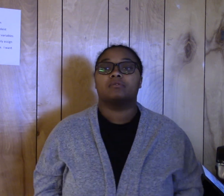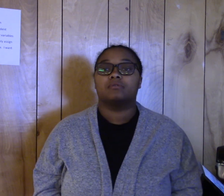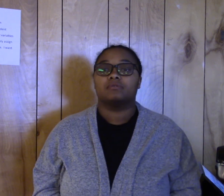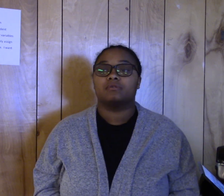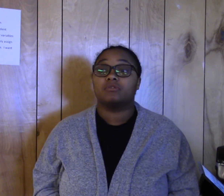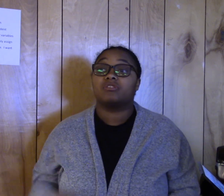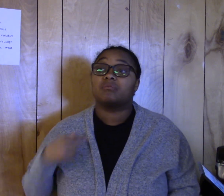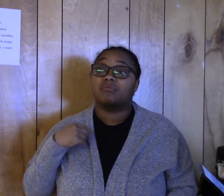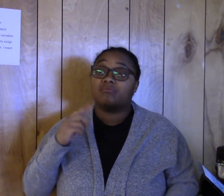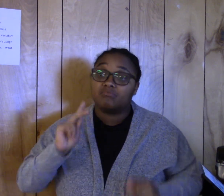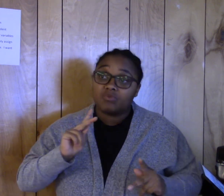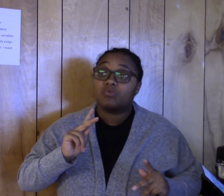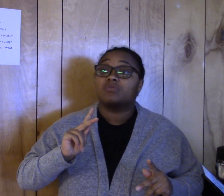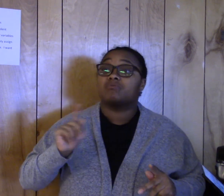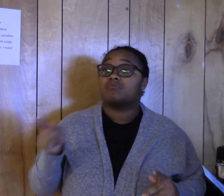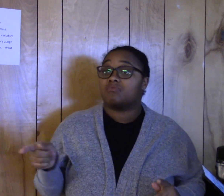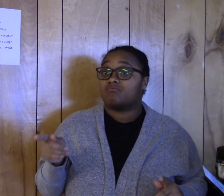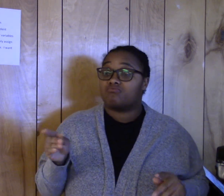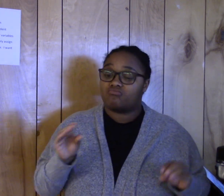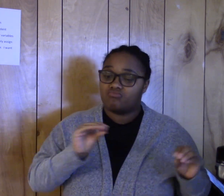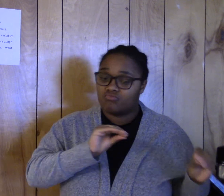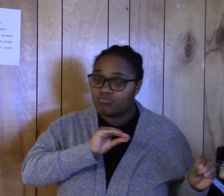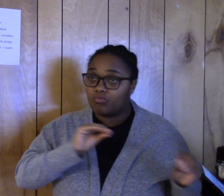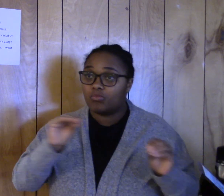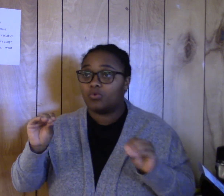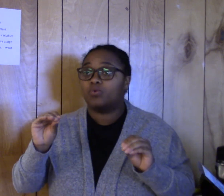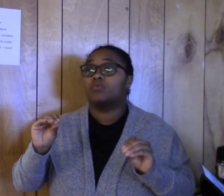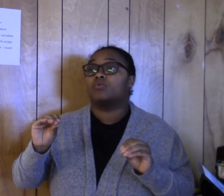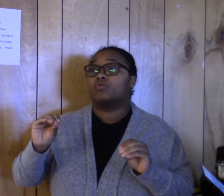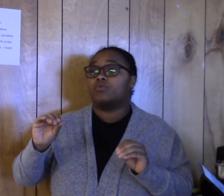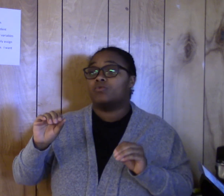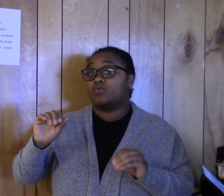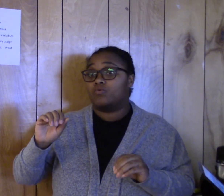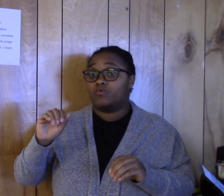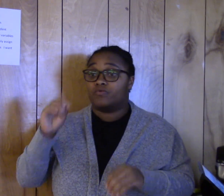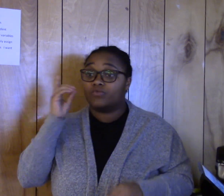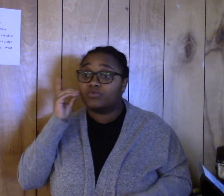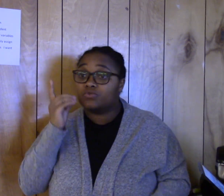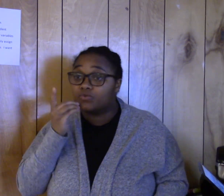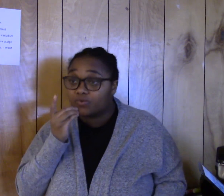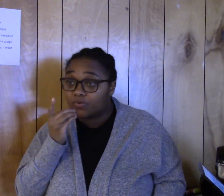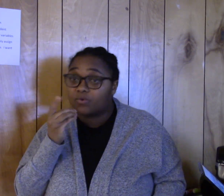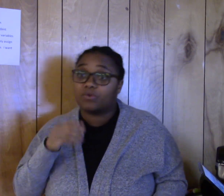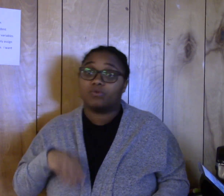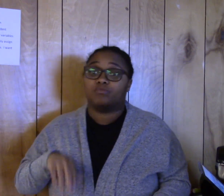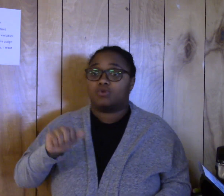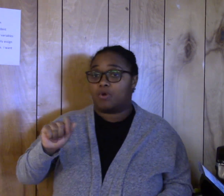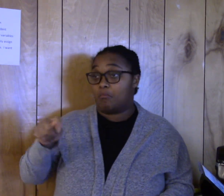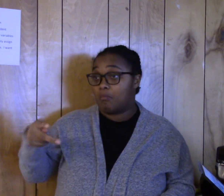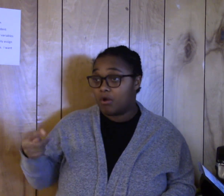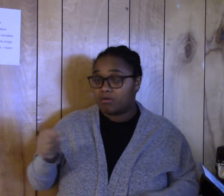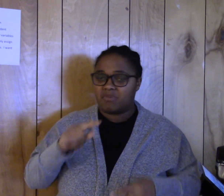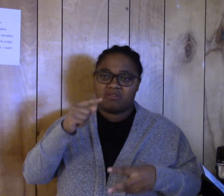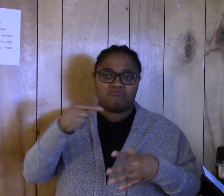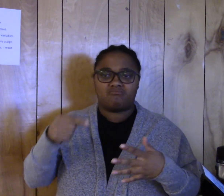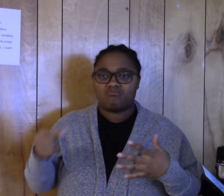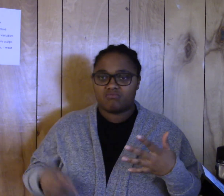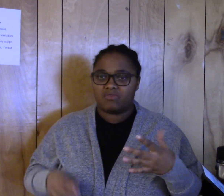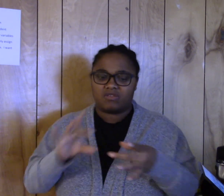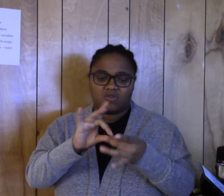or different apartment with different people, so that you're cutting off that connection. But I was surprised